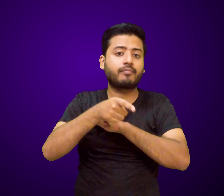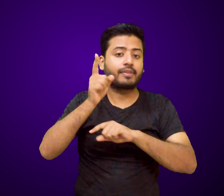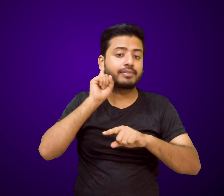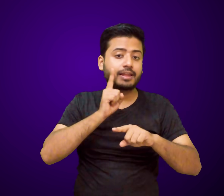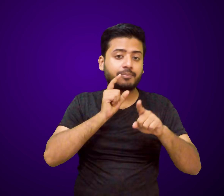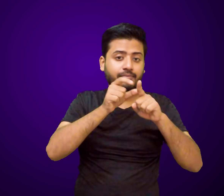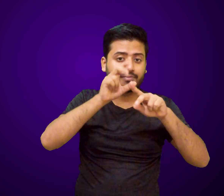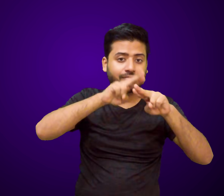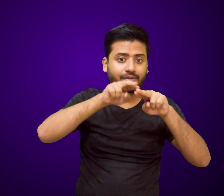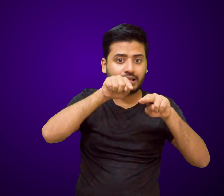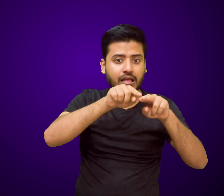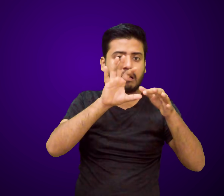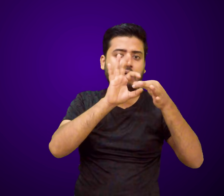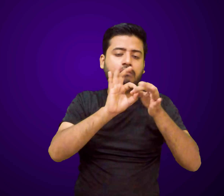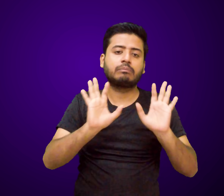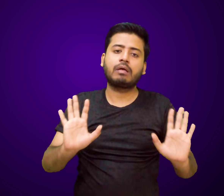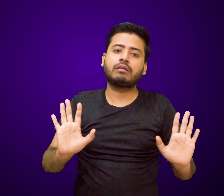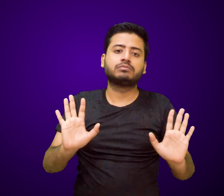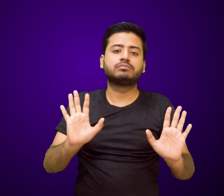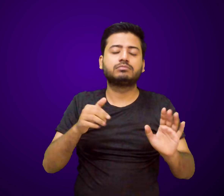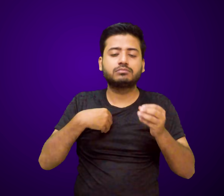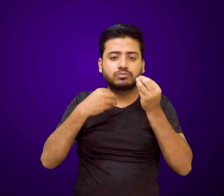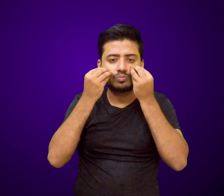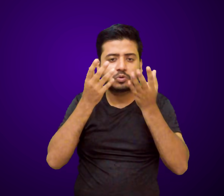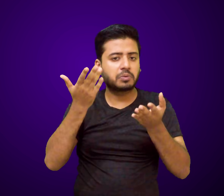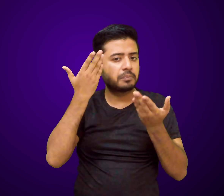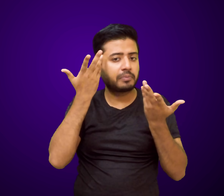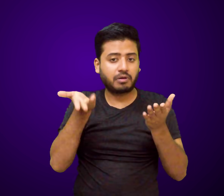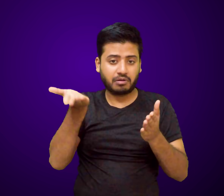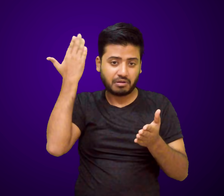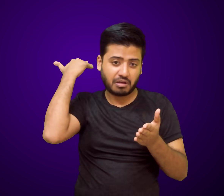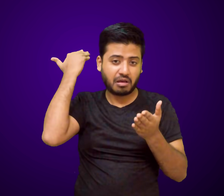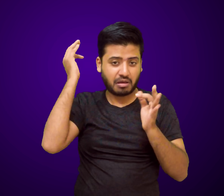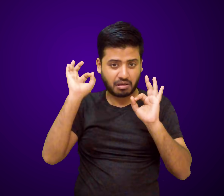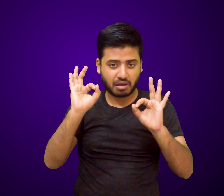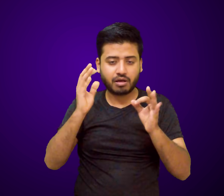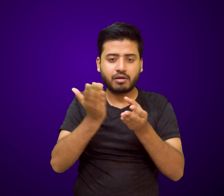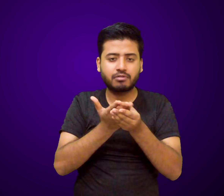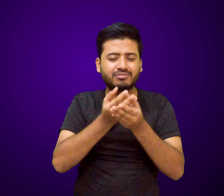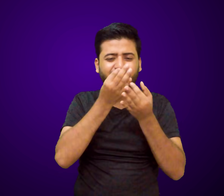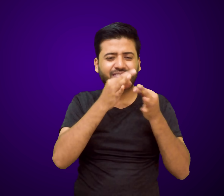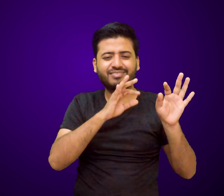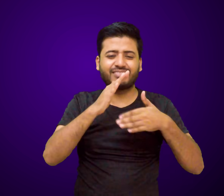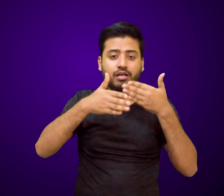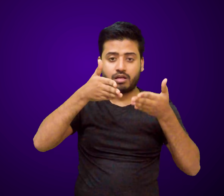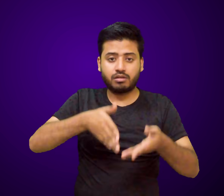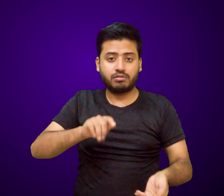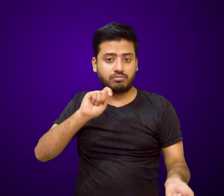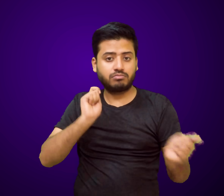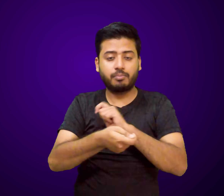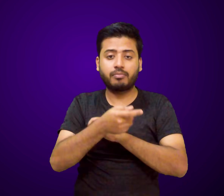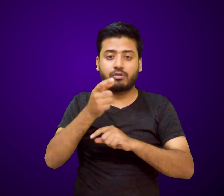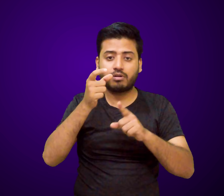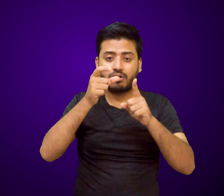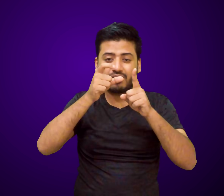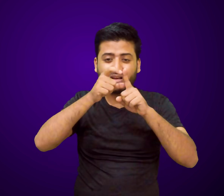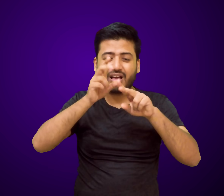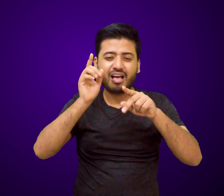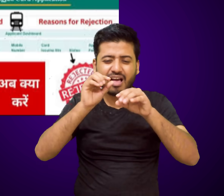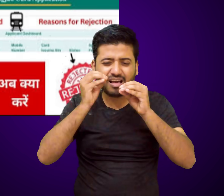typically 50% in 2ND, sleeper, and 1 class. A 50% concession is also available on monthly